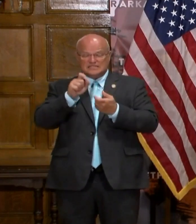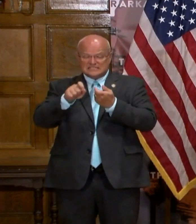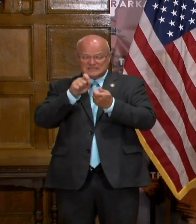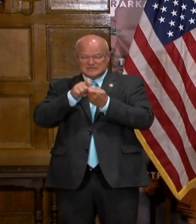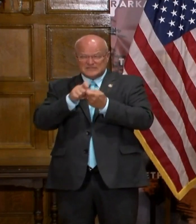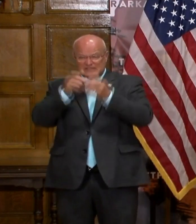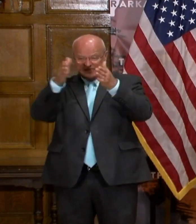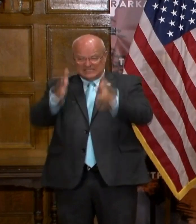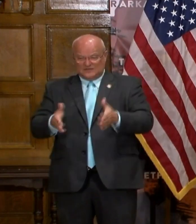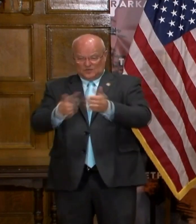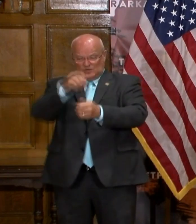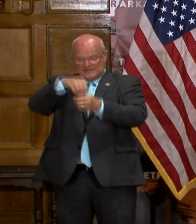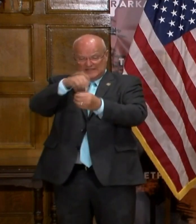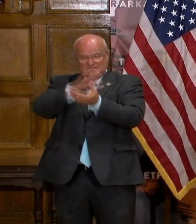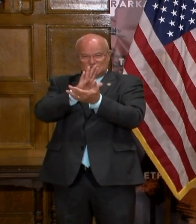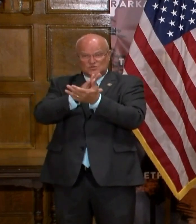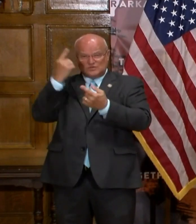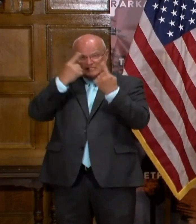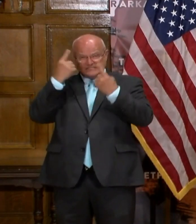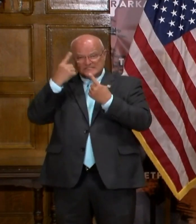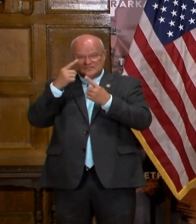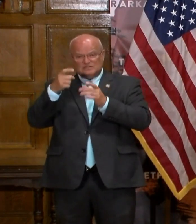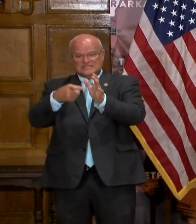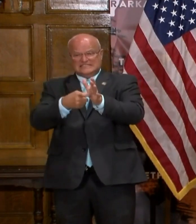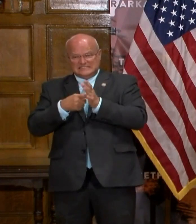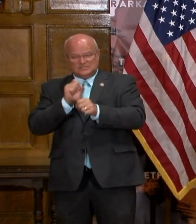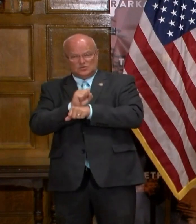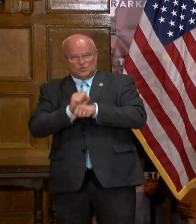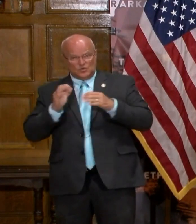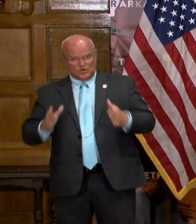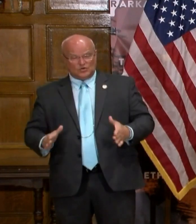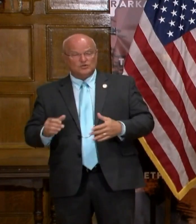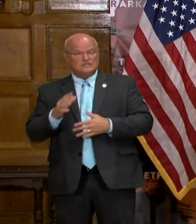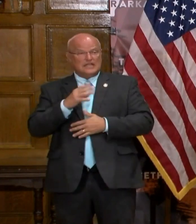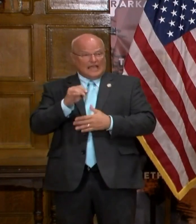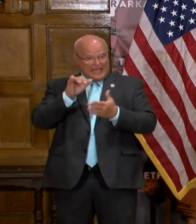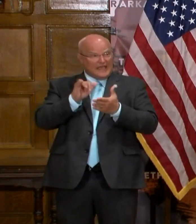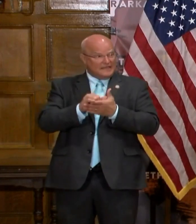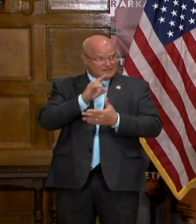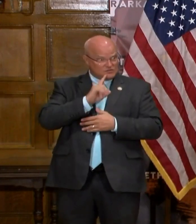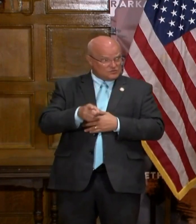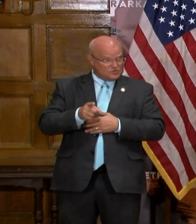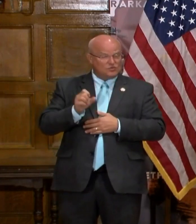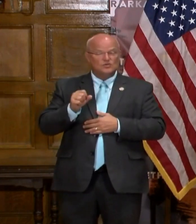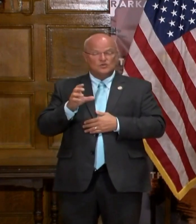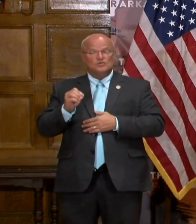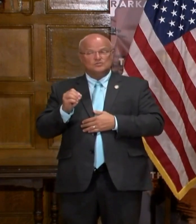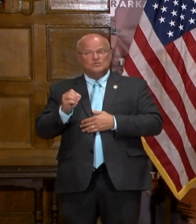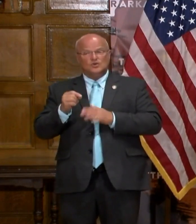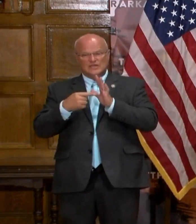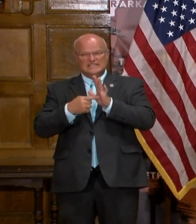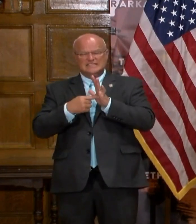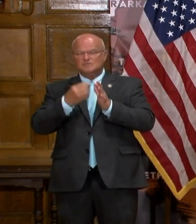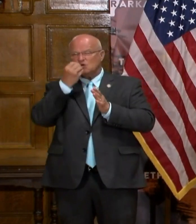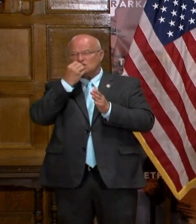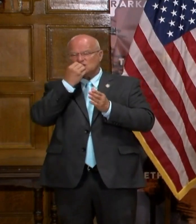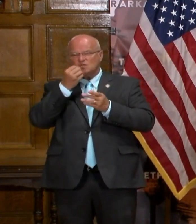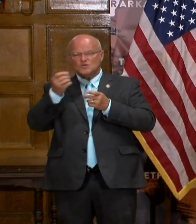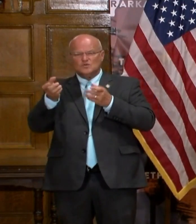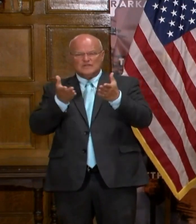certain individuals within the school could be considered essential workers. And that is very true. So, for example, food